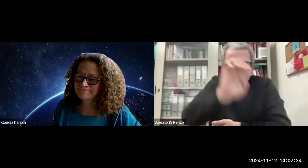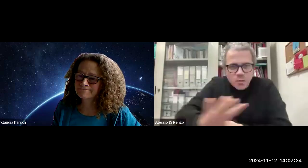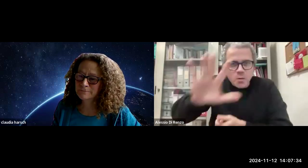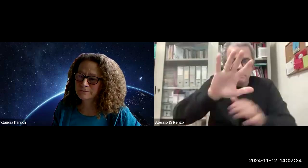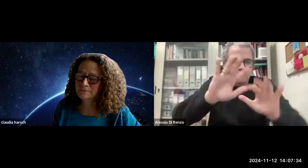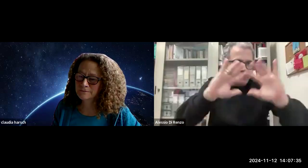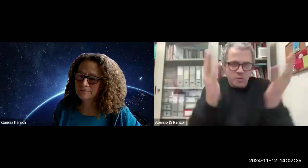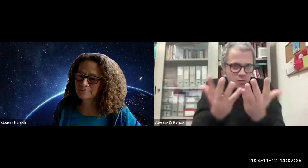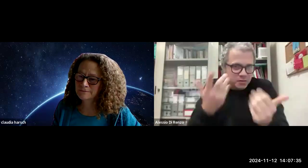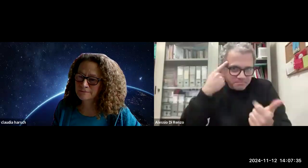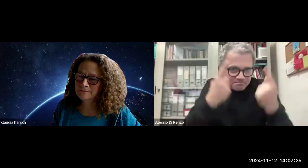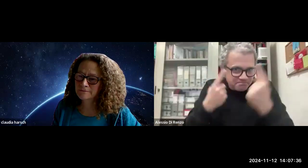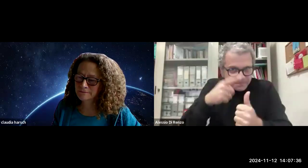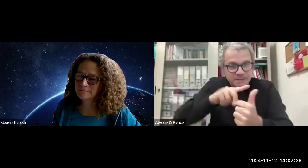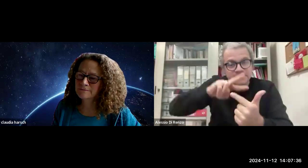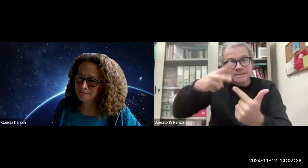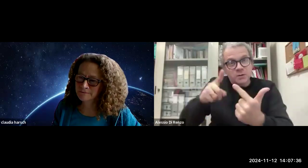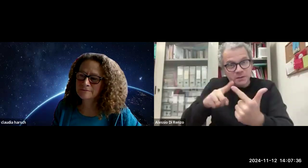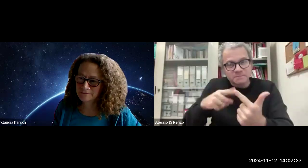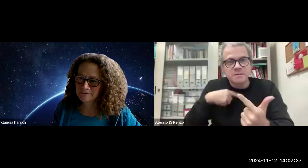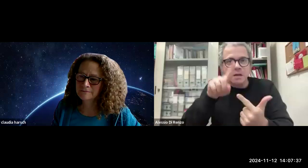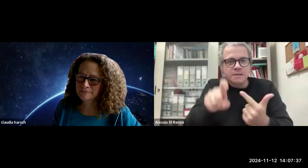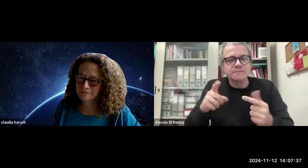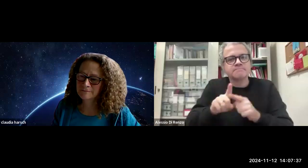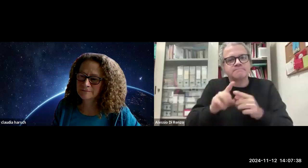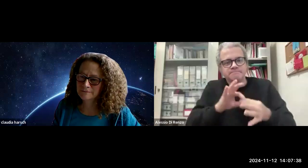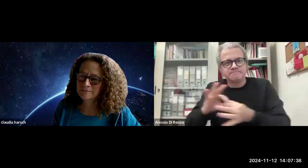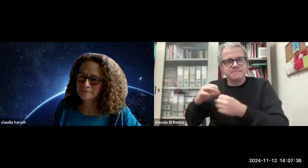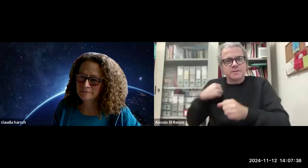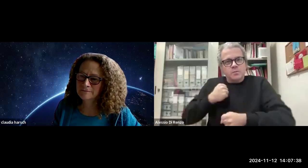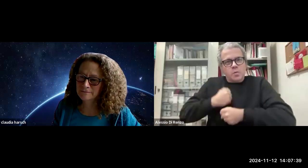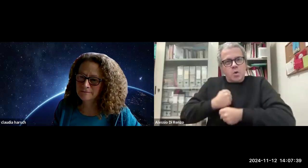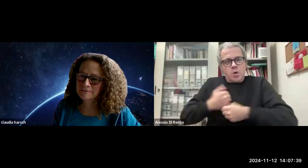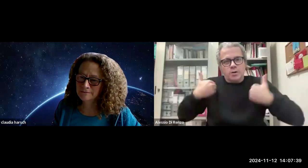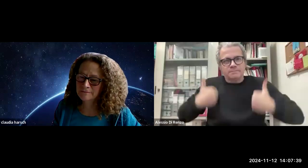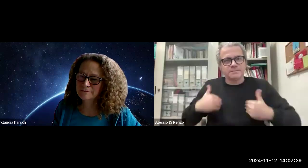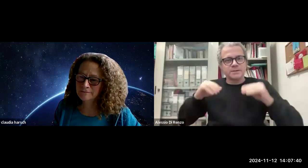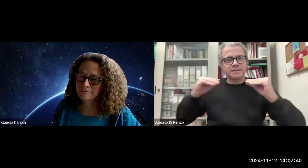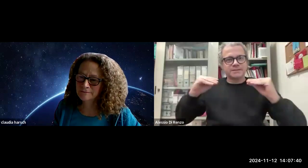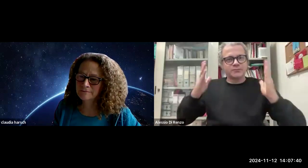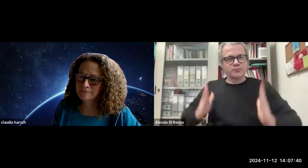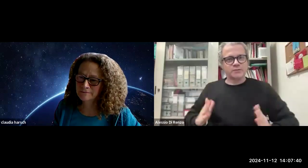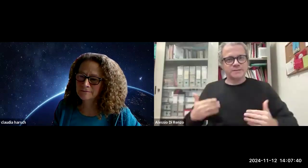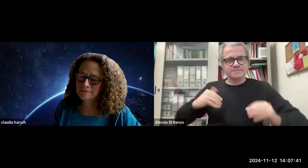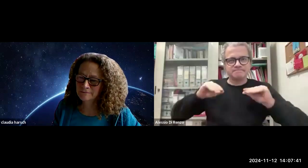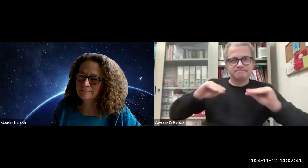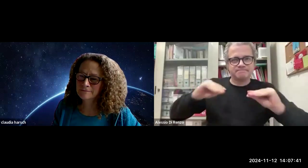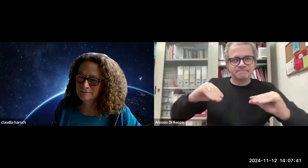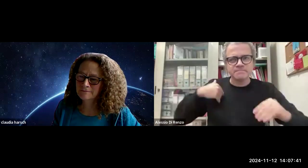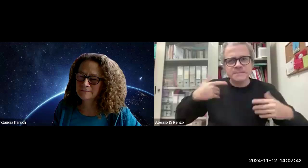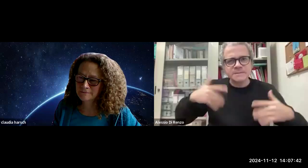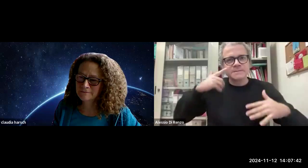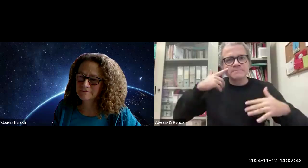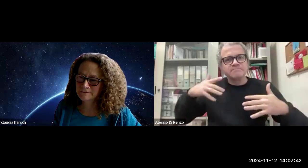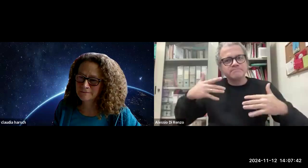doing. How can we cooperate more within Europe or globally on the adaptation process? That's one of my questions.